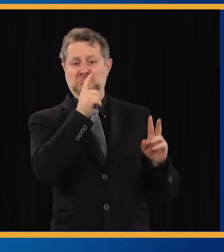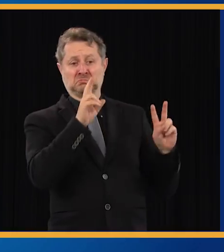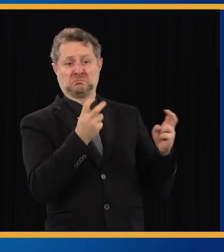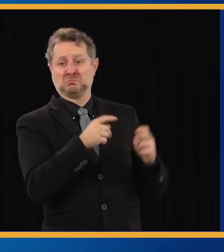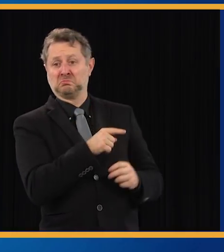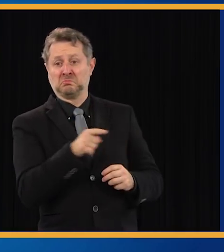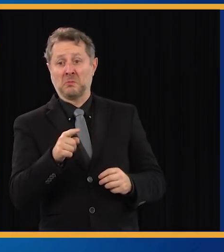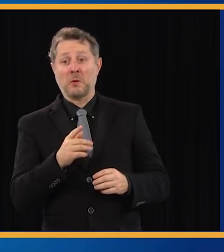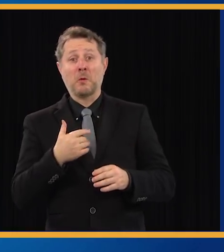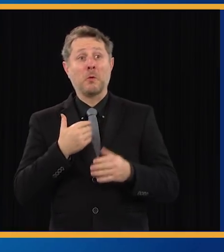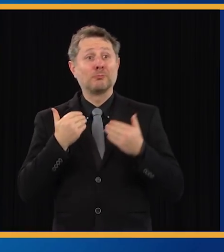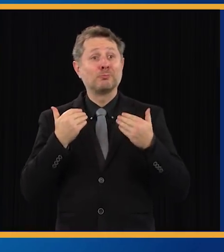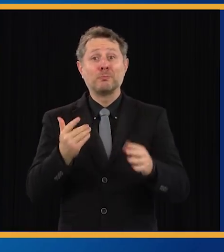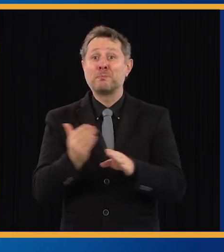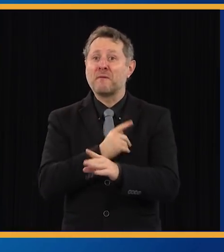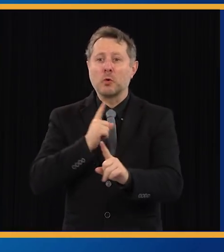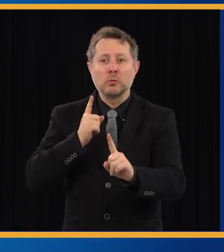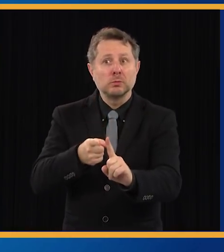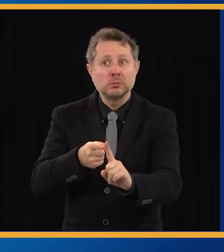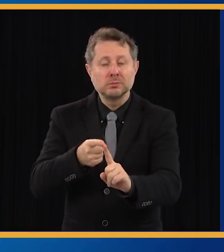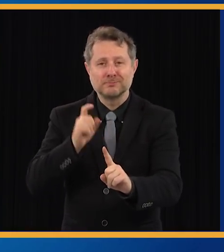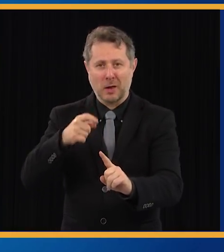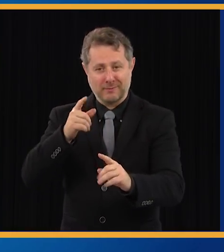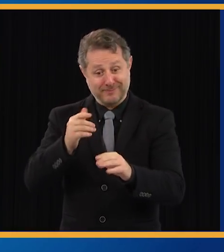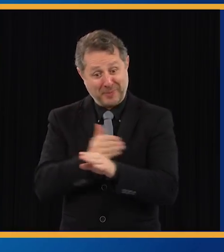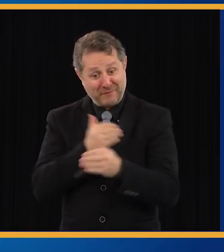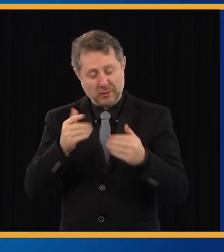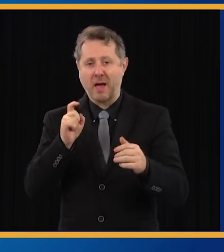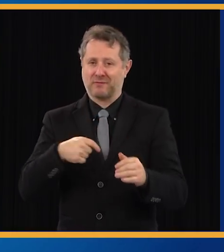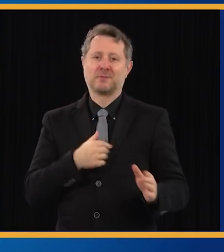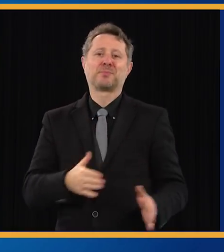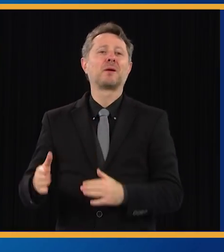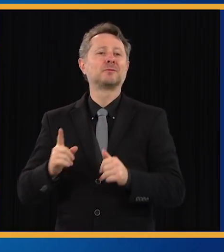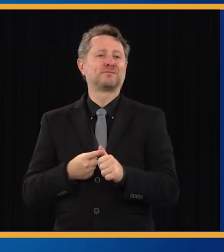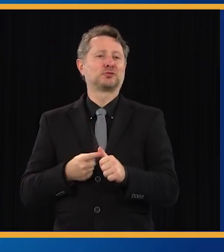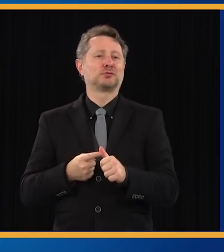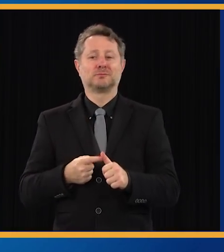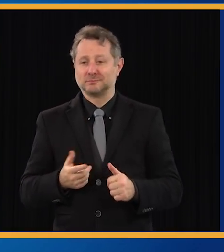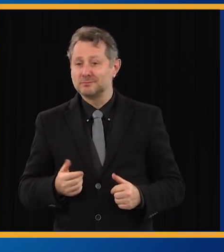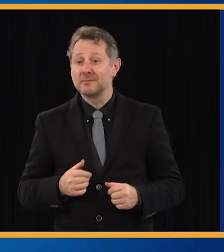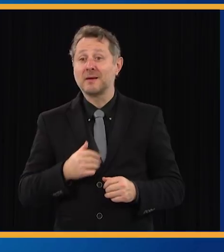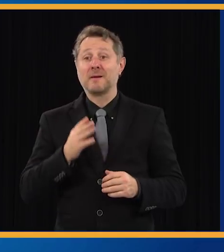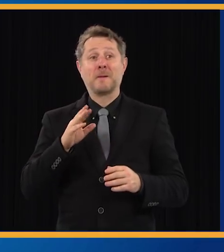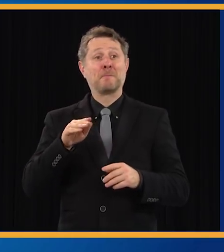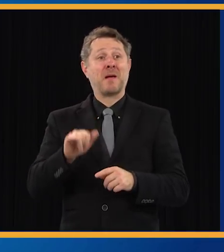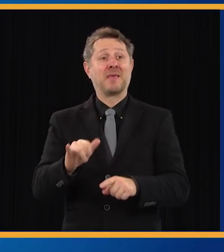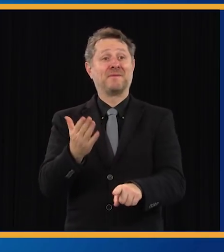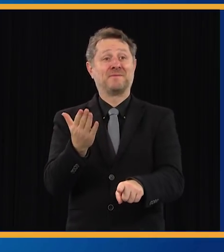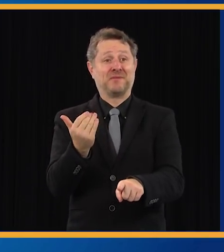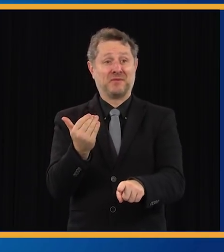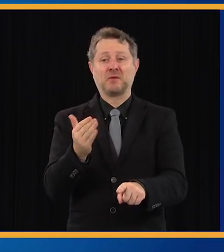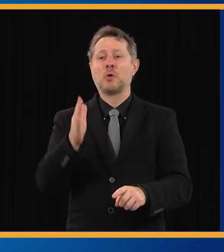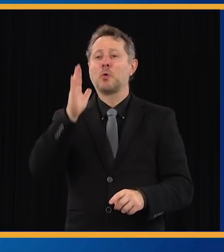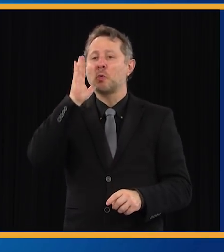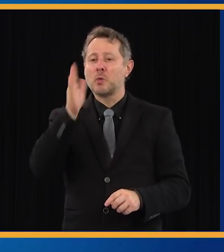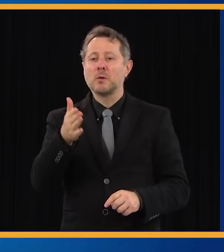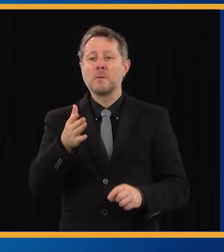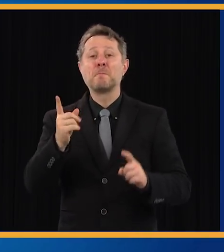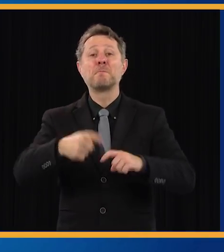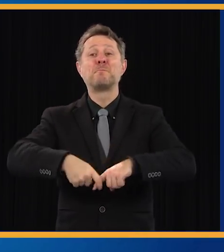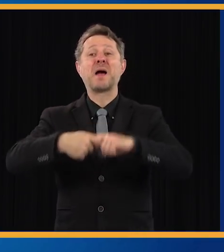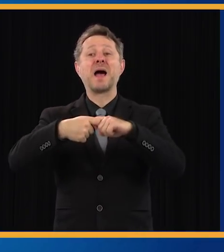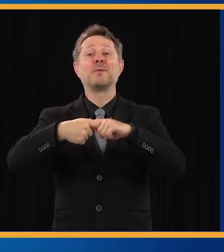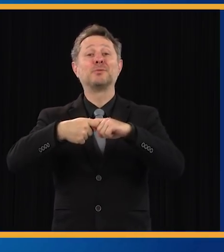axiom. So we want to unpause. May 15th is when the pause